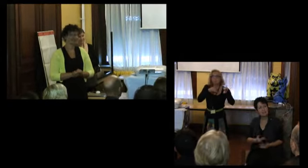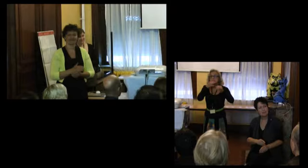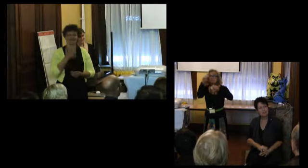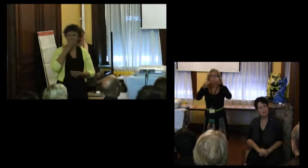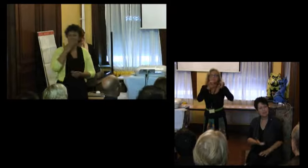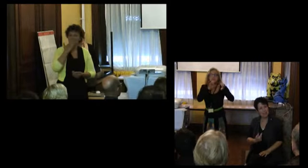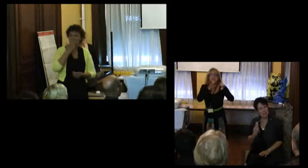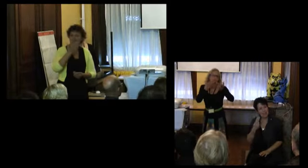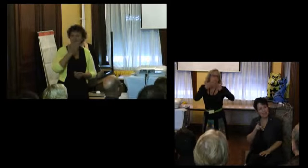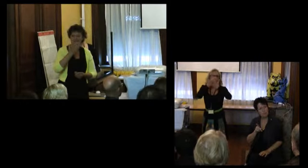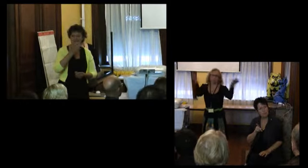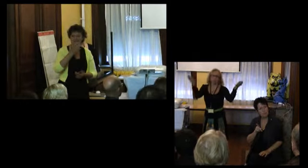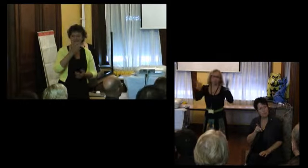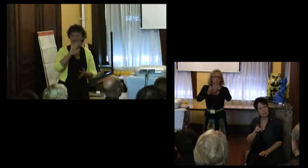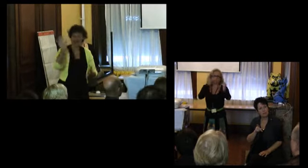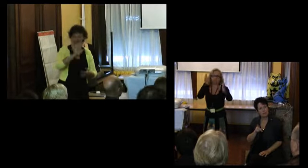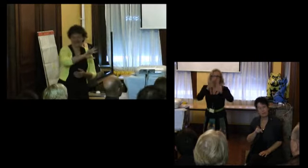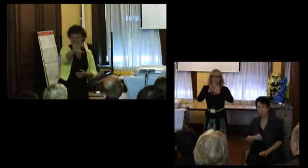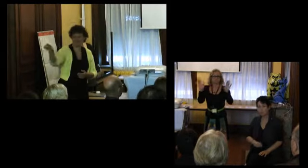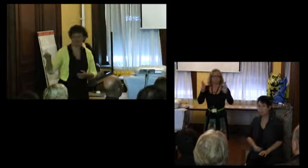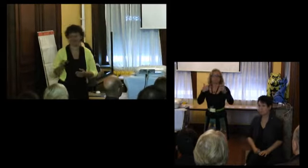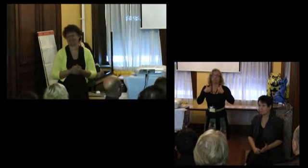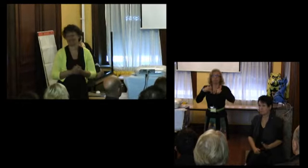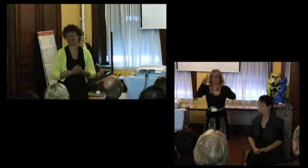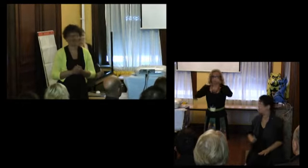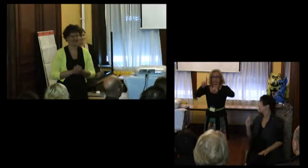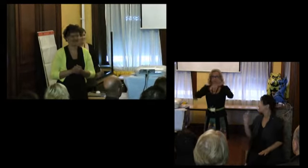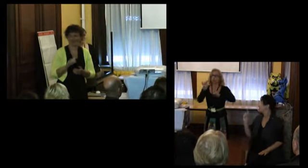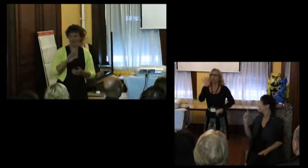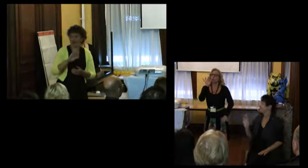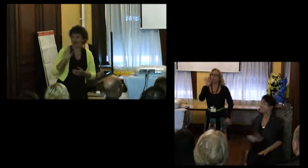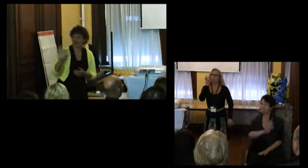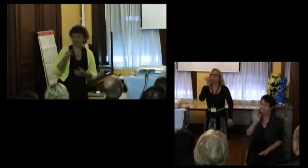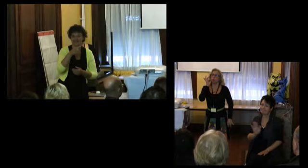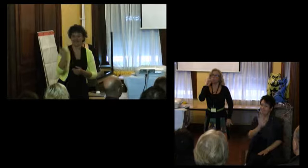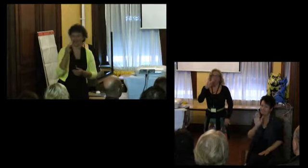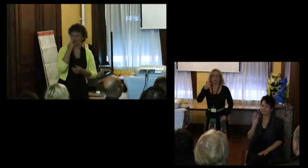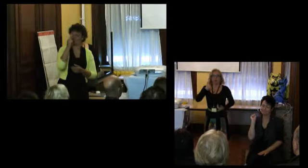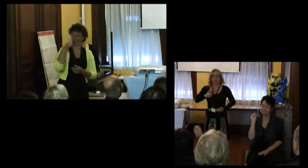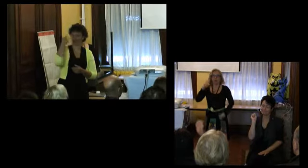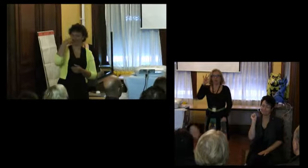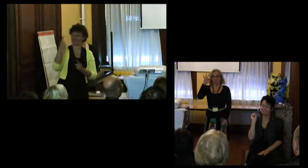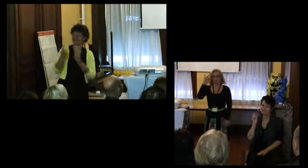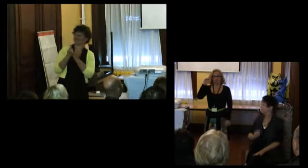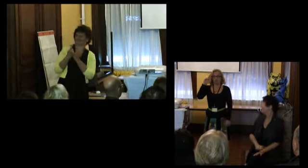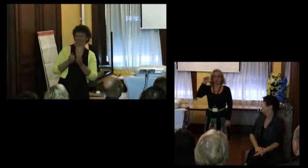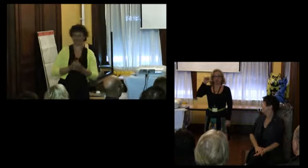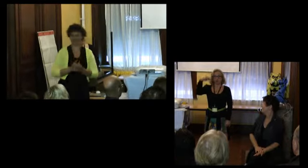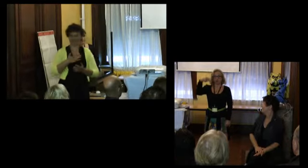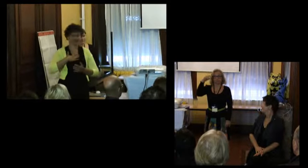Hello everyone. Hello for the persons I haven't met yet. My name is this